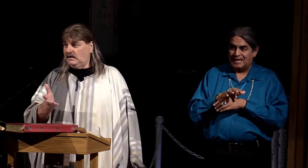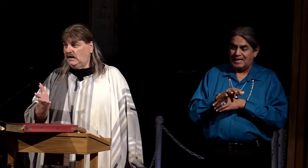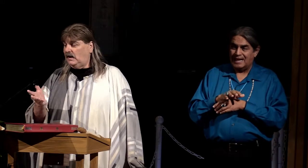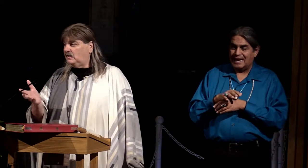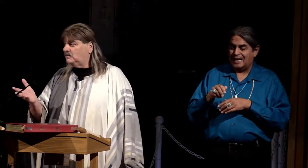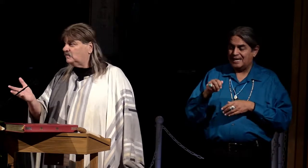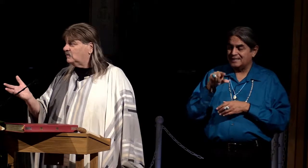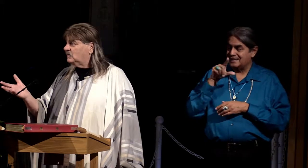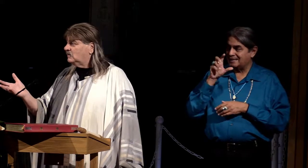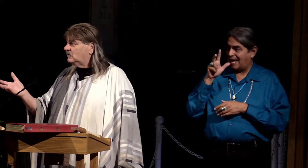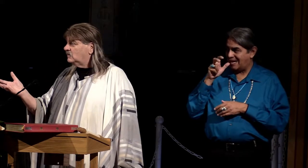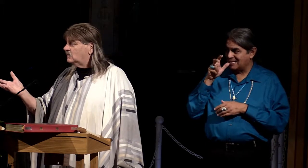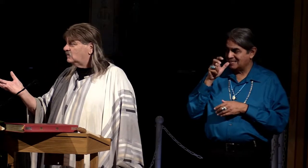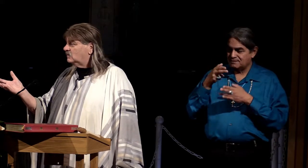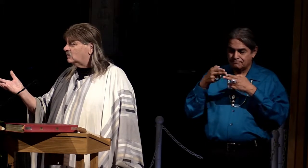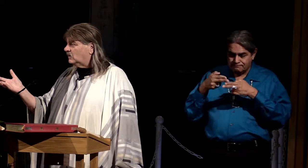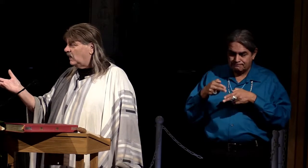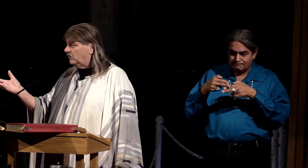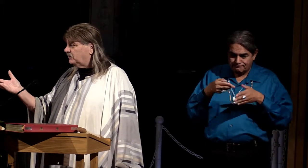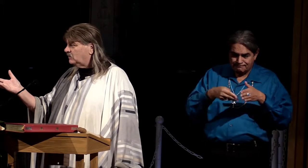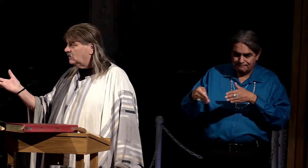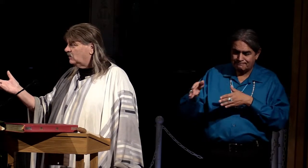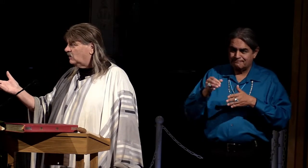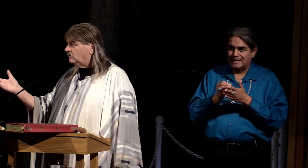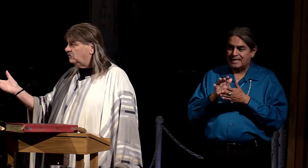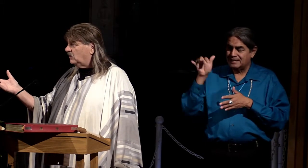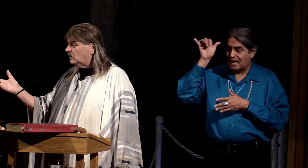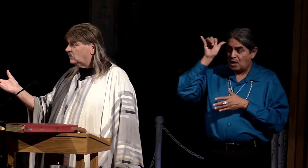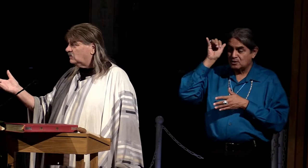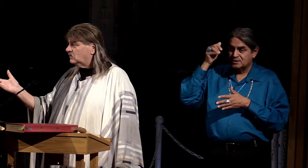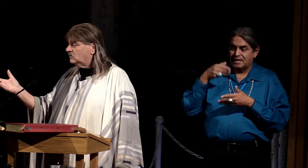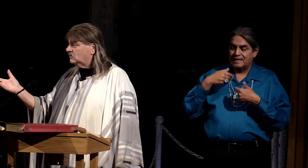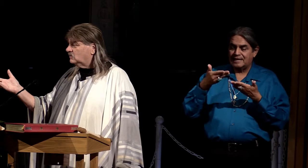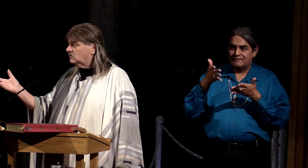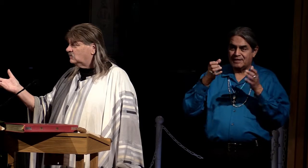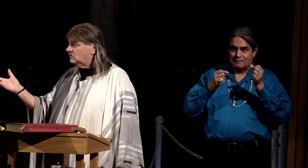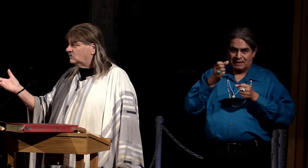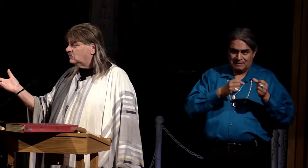are laying eggs, and the cows are giving milk.